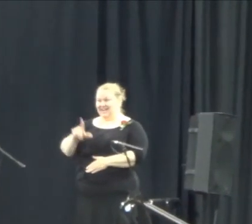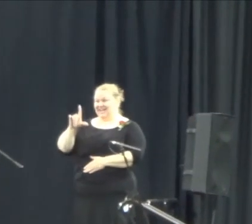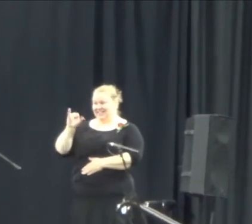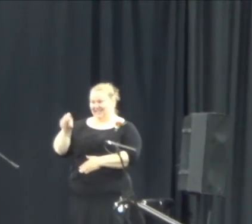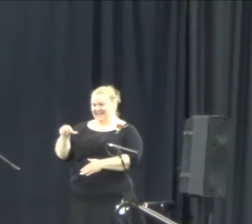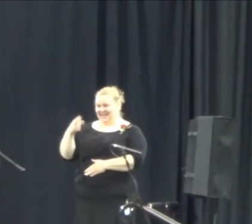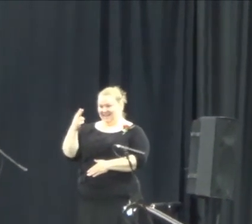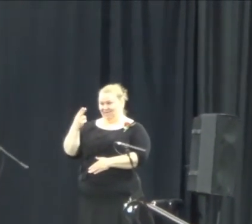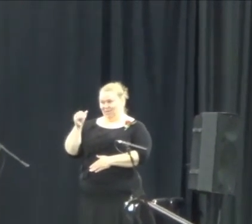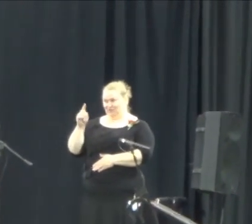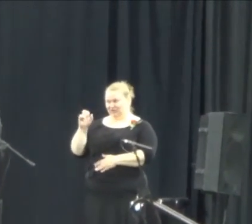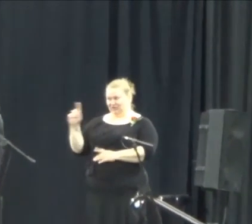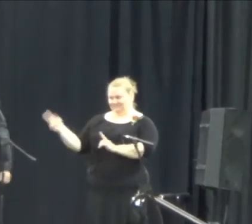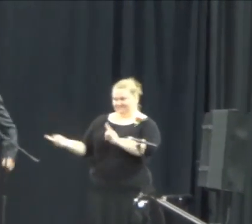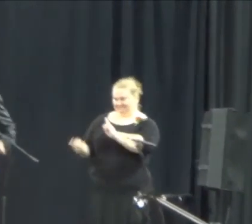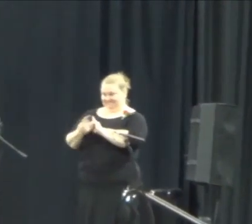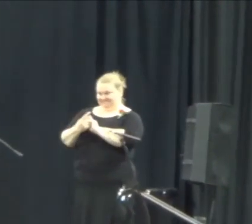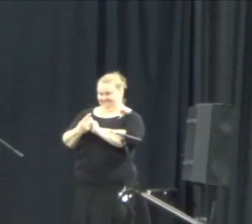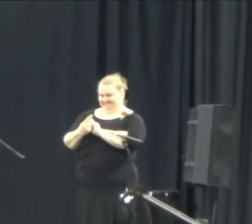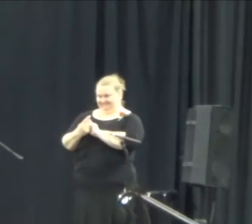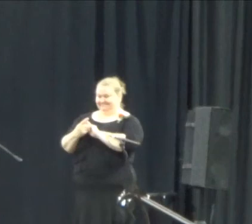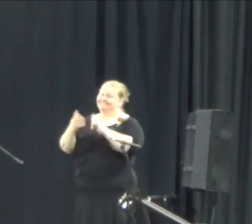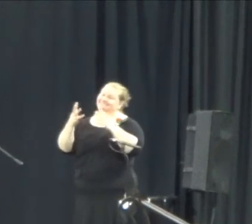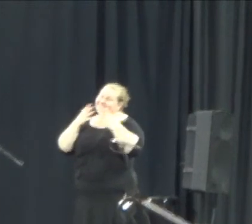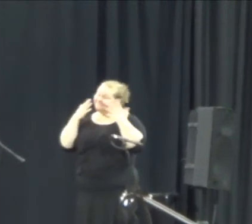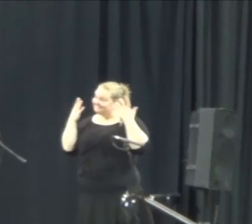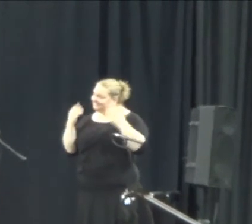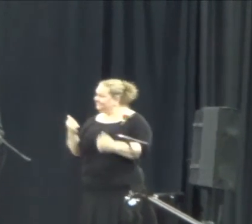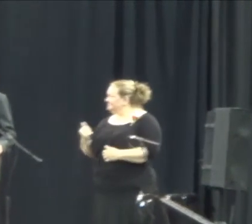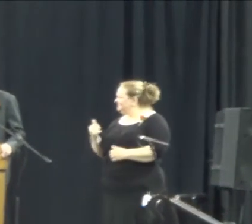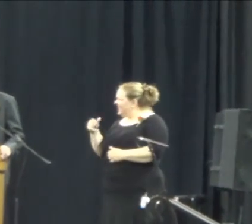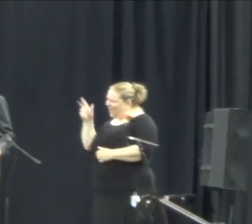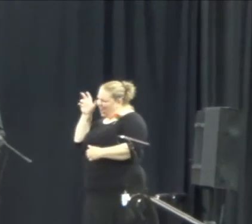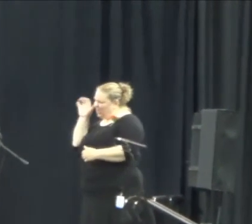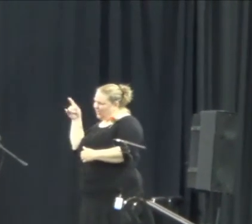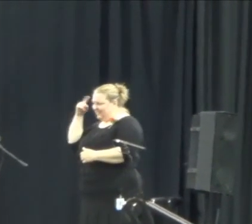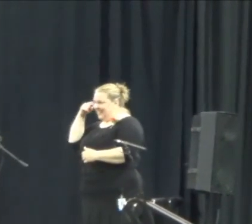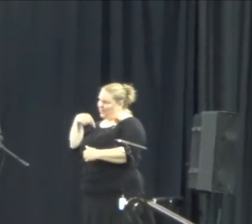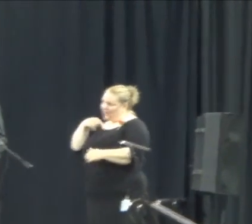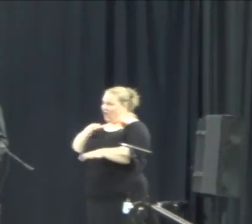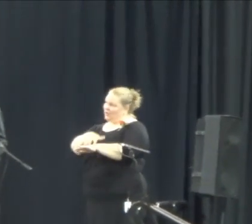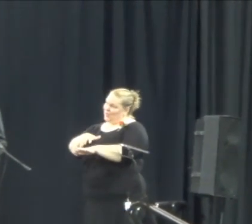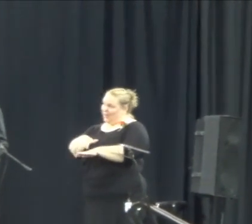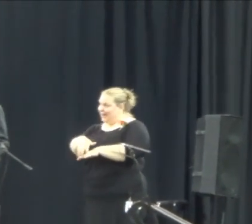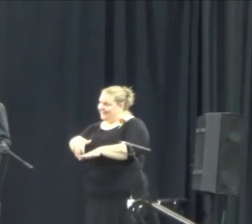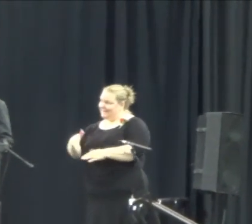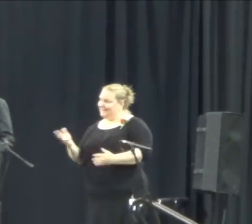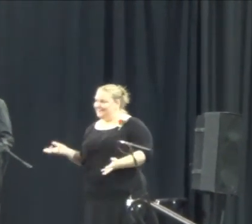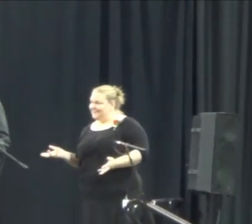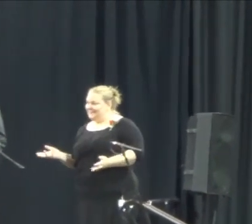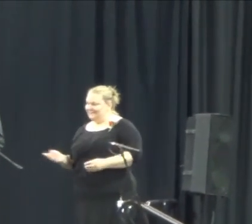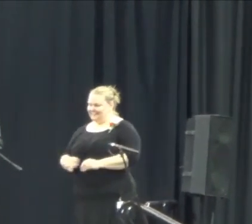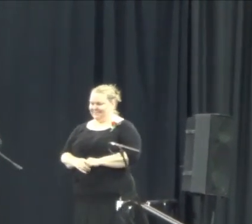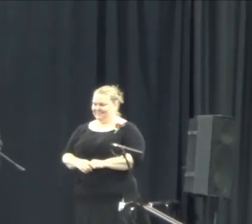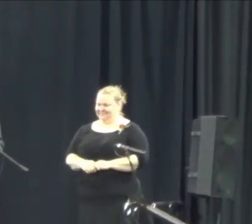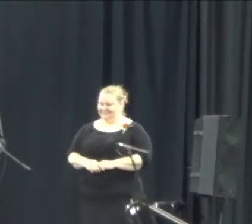Holscher came up to me and in a nice, cheerful voice said, "I hear you think we're grapes."